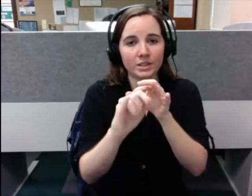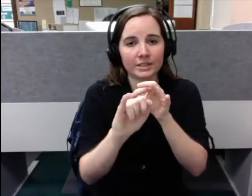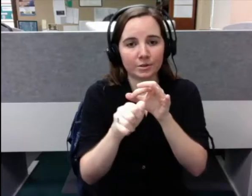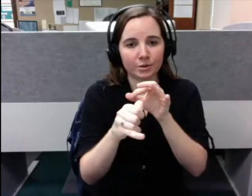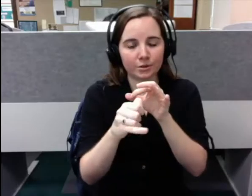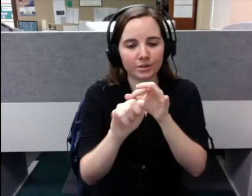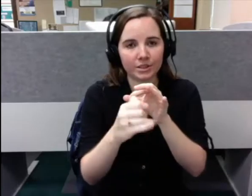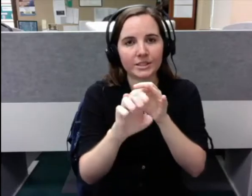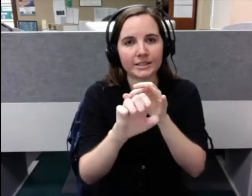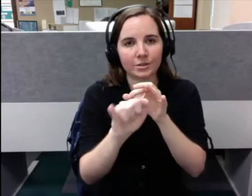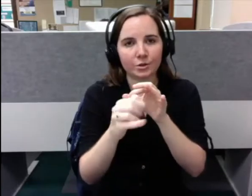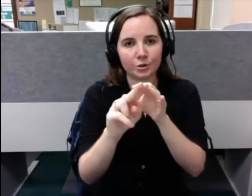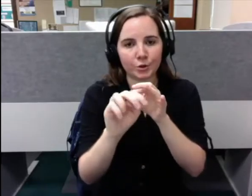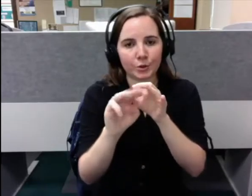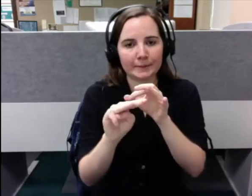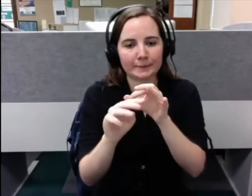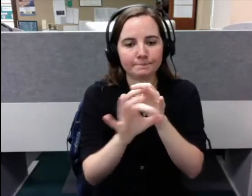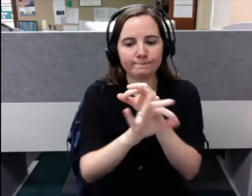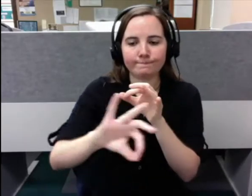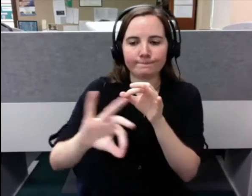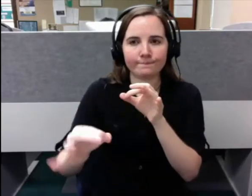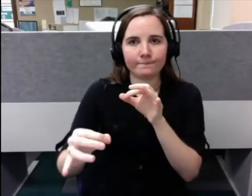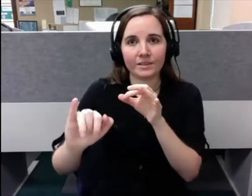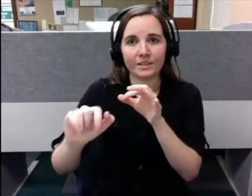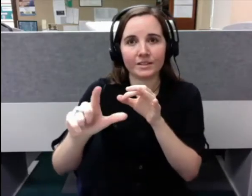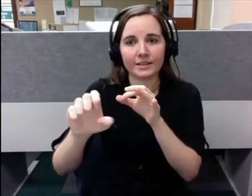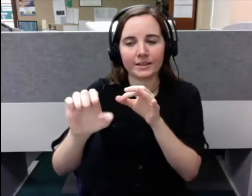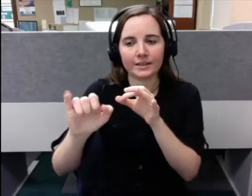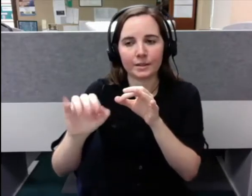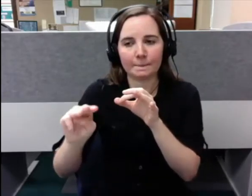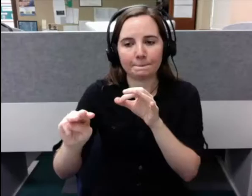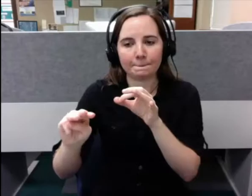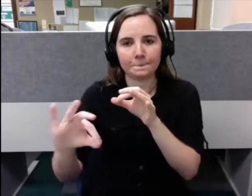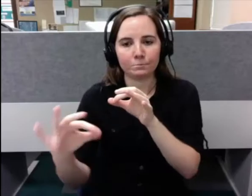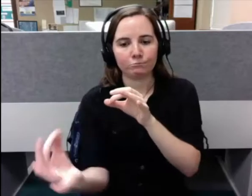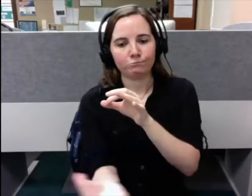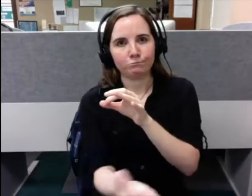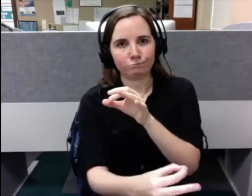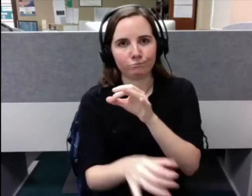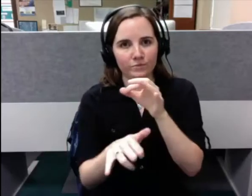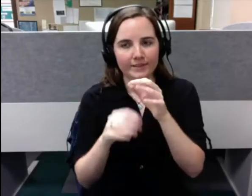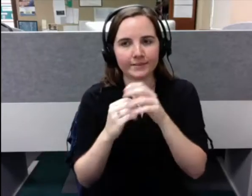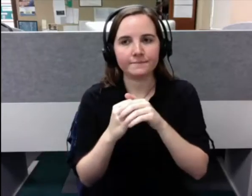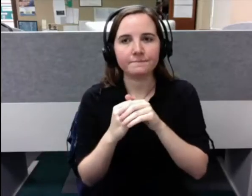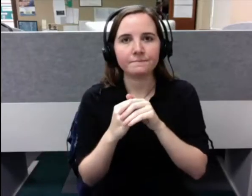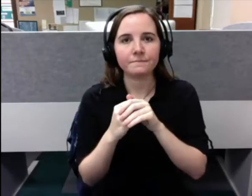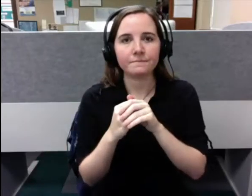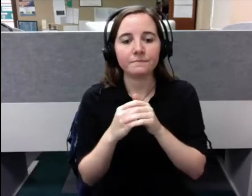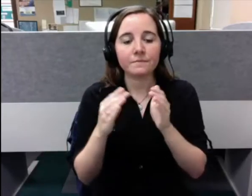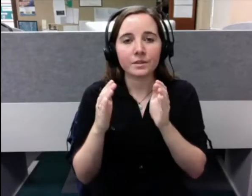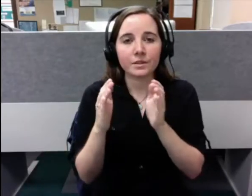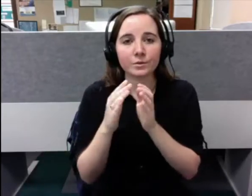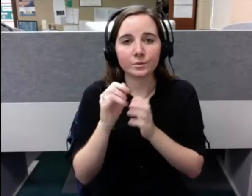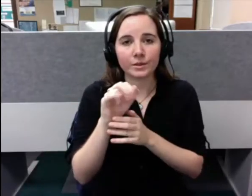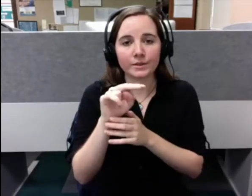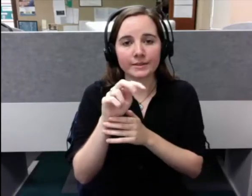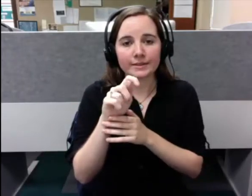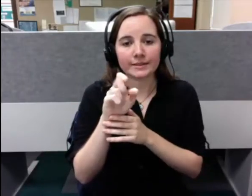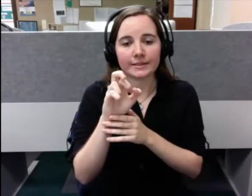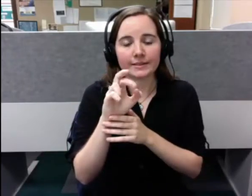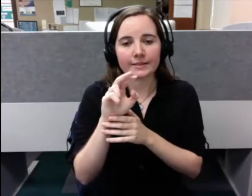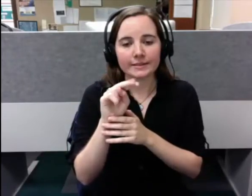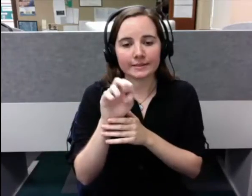the jejunum and the ileum, respectively. The small intestine will receive